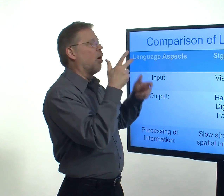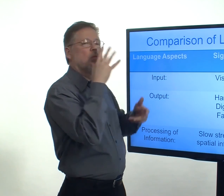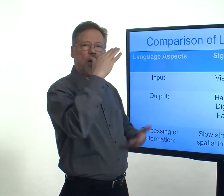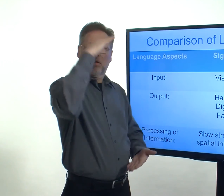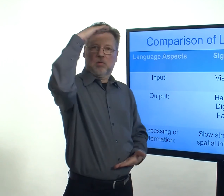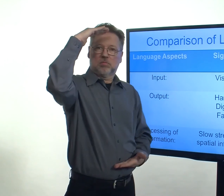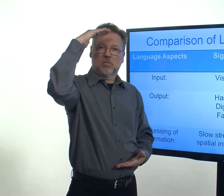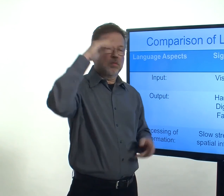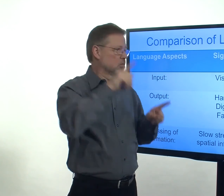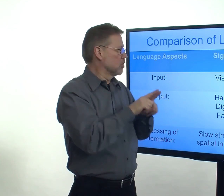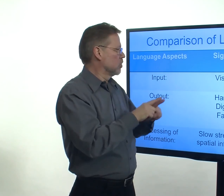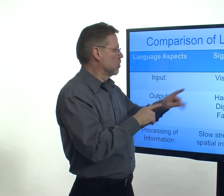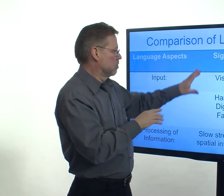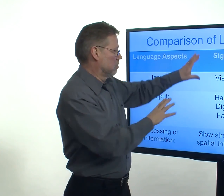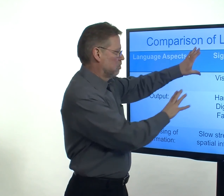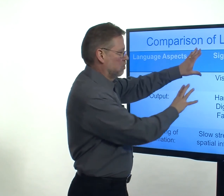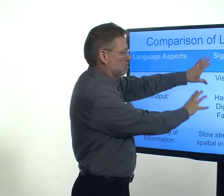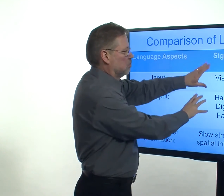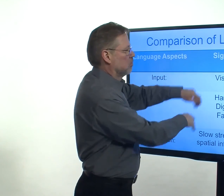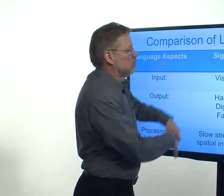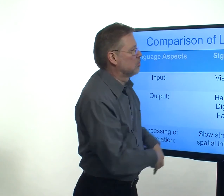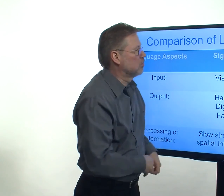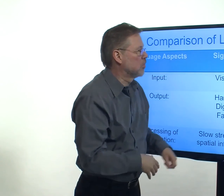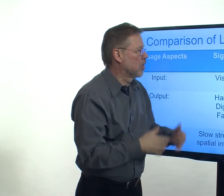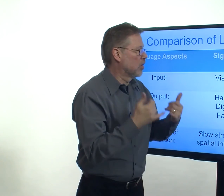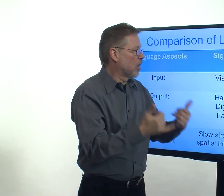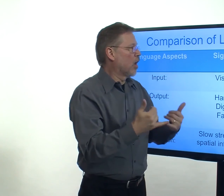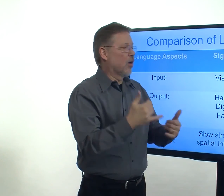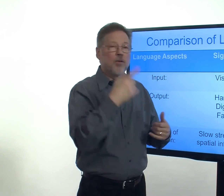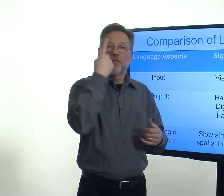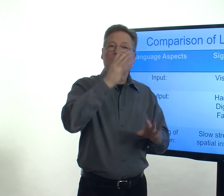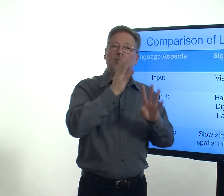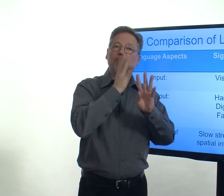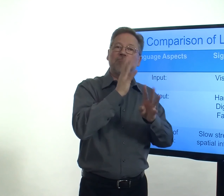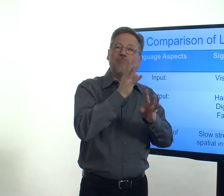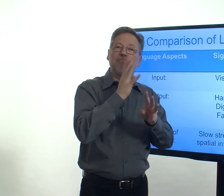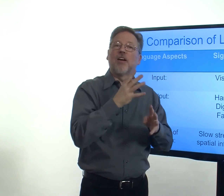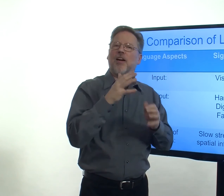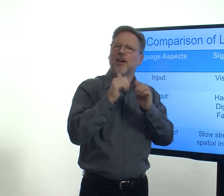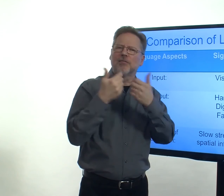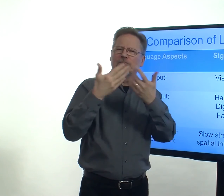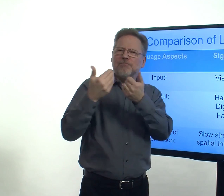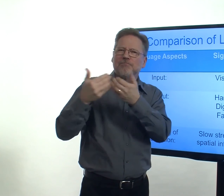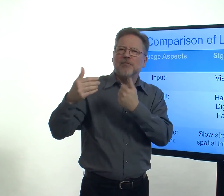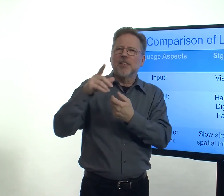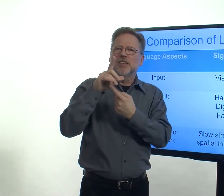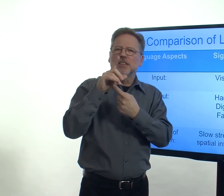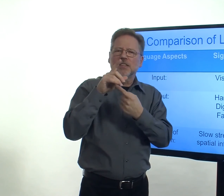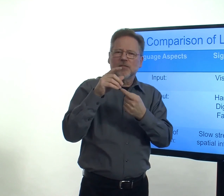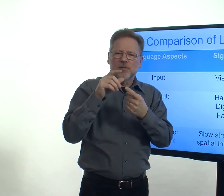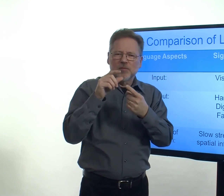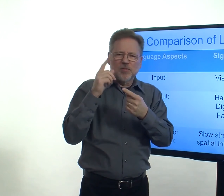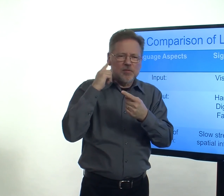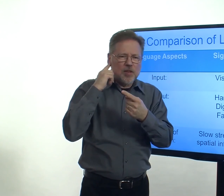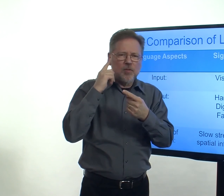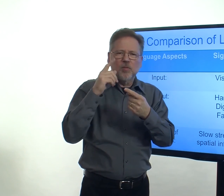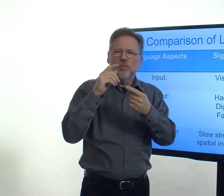Similarly, when watching someone else, you focus on that signing space and these articulators. Now, for spoken languages, how do you discriminate